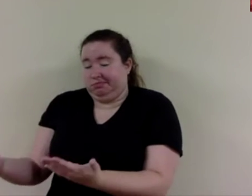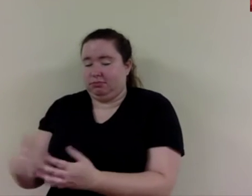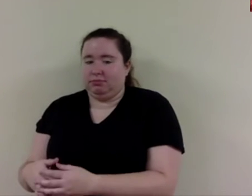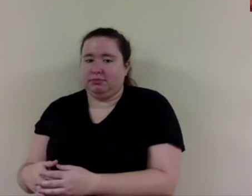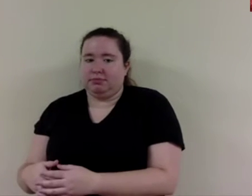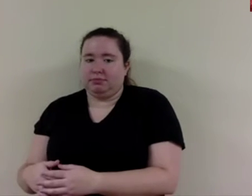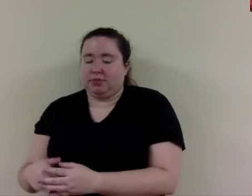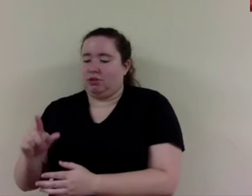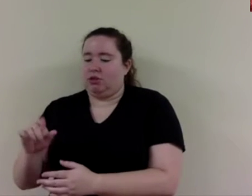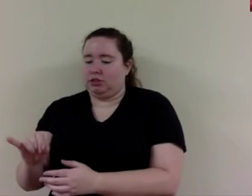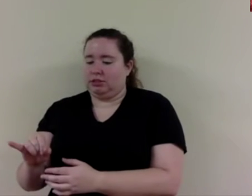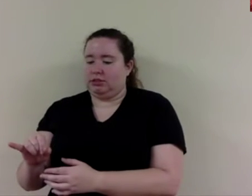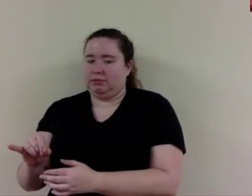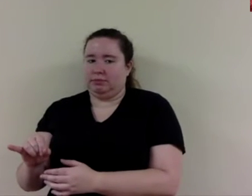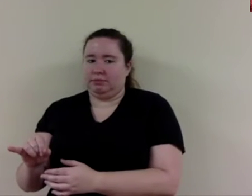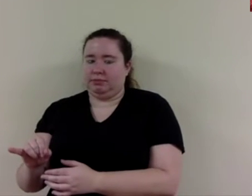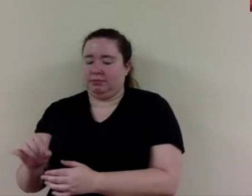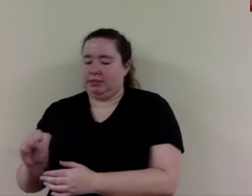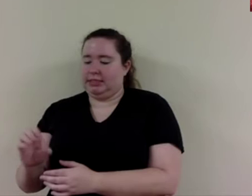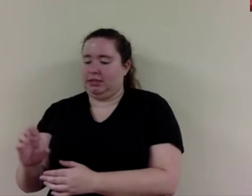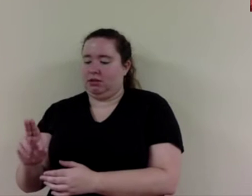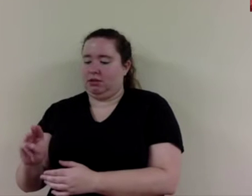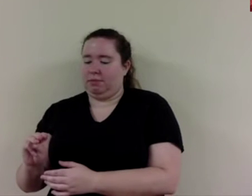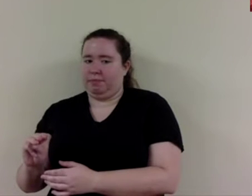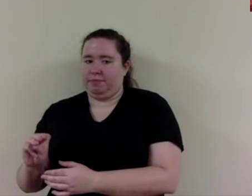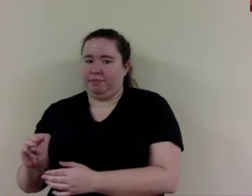The large intestine consists of the cecum,